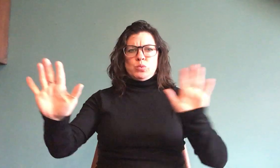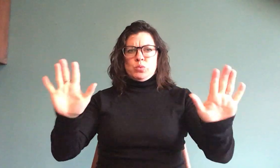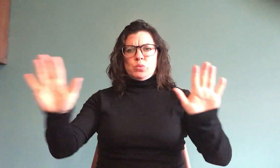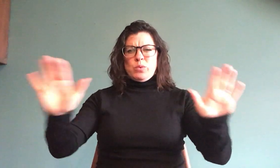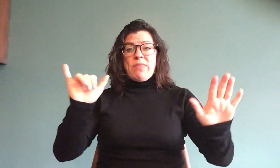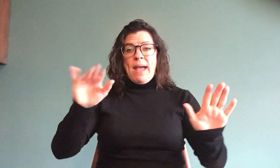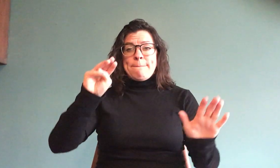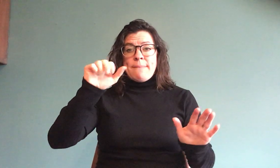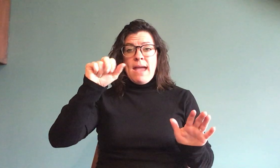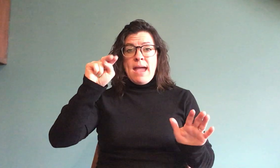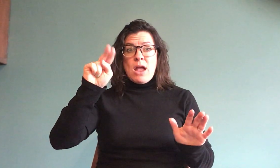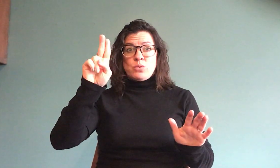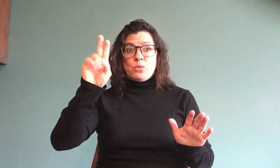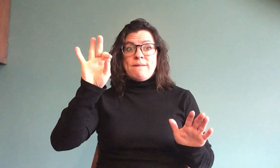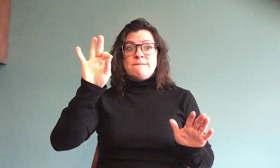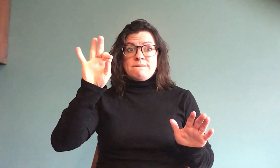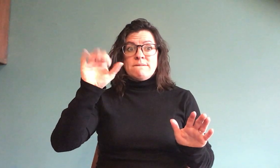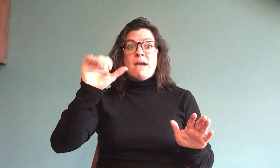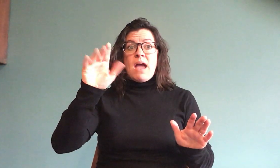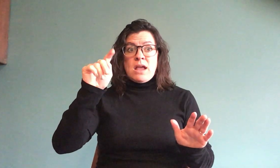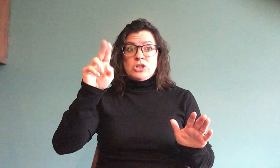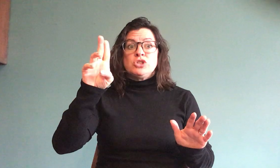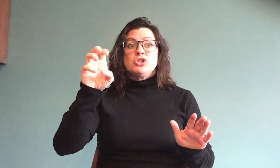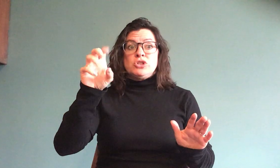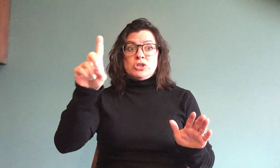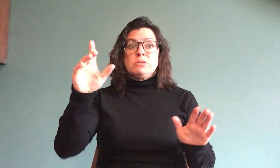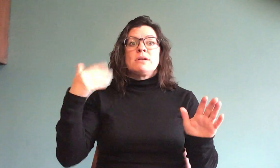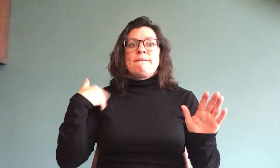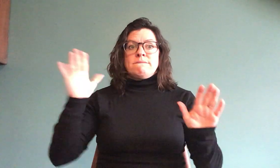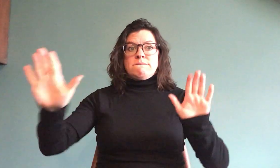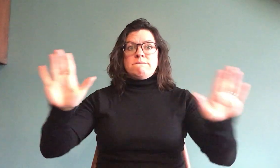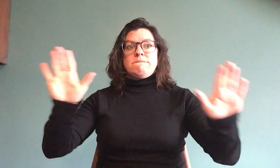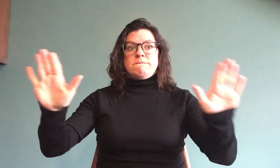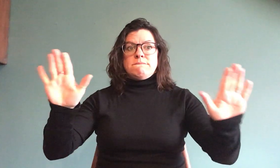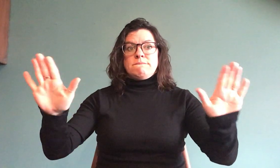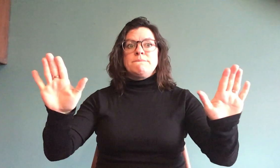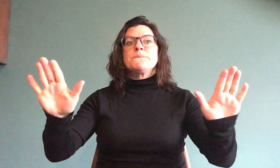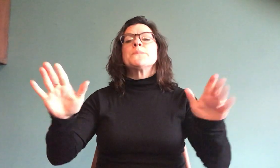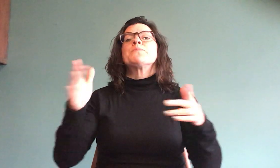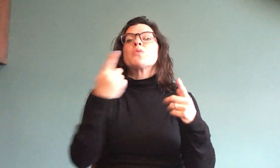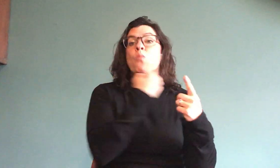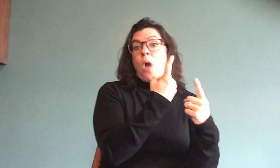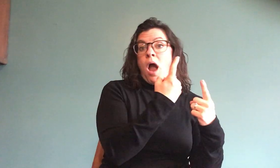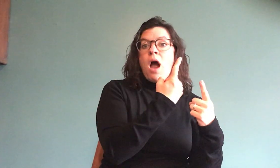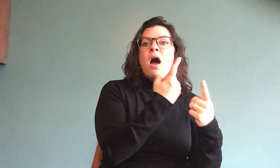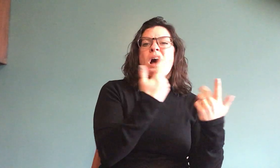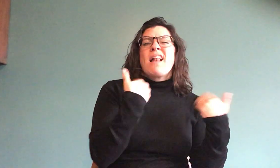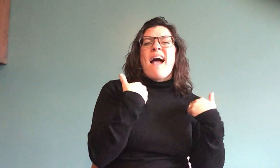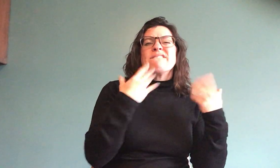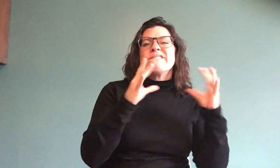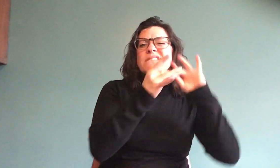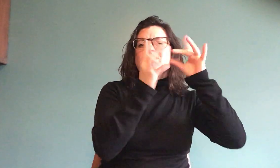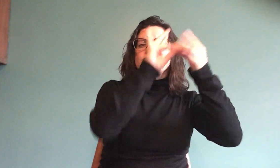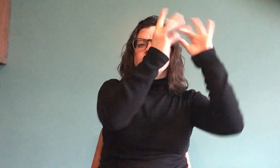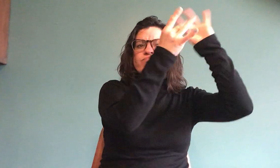together and you have wheels on it, and you can push it from spot to